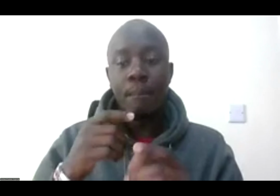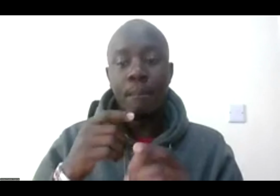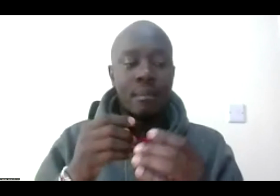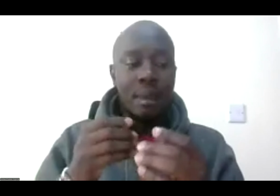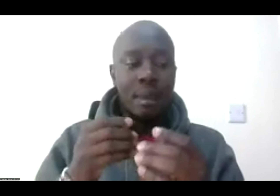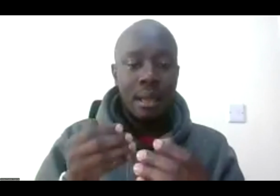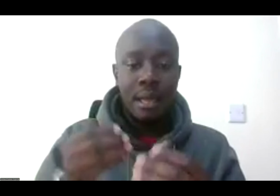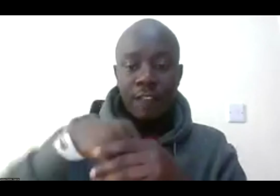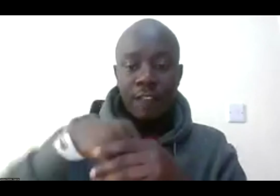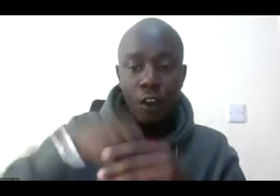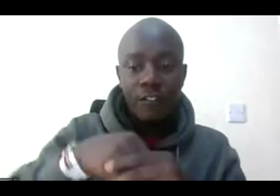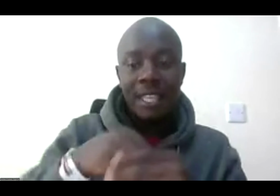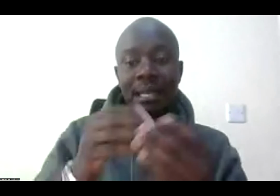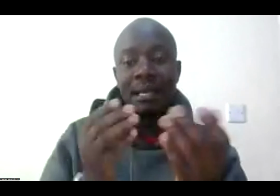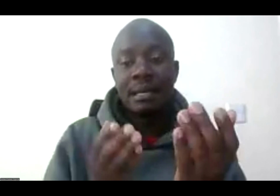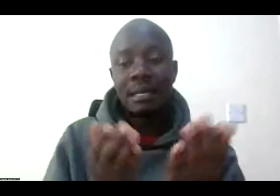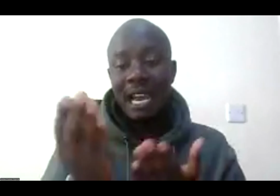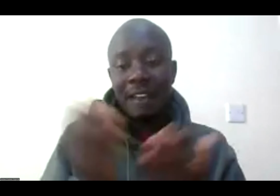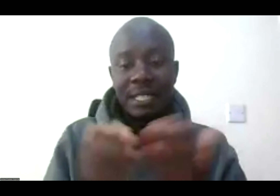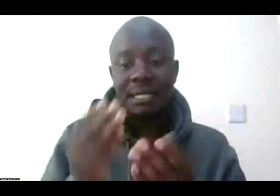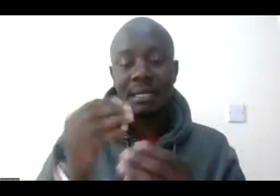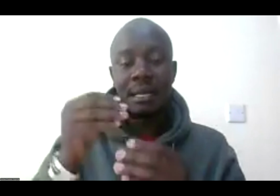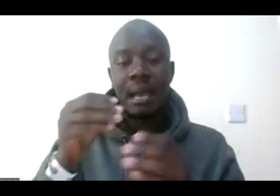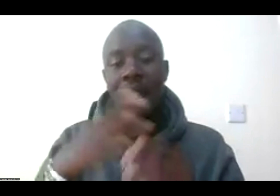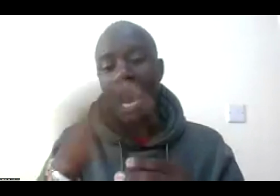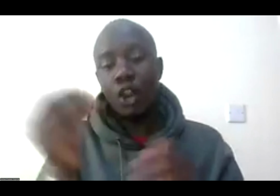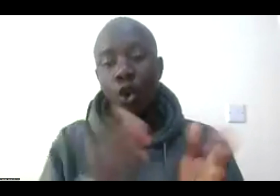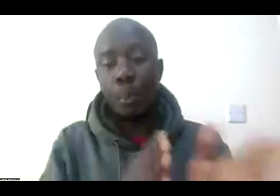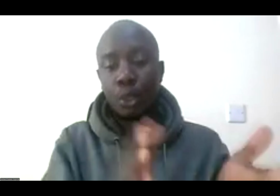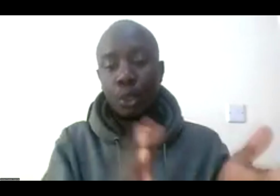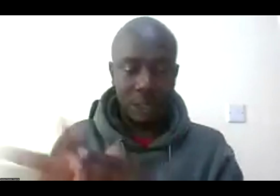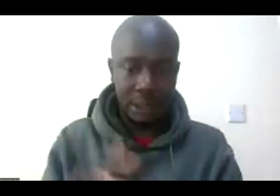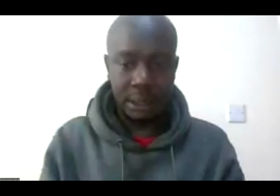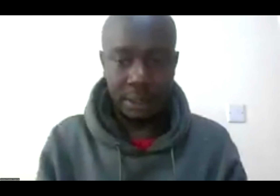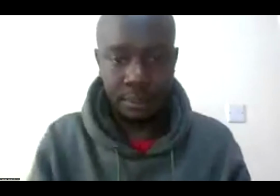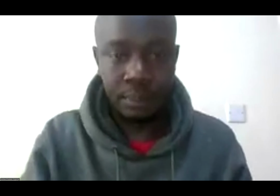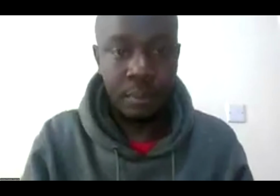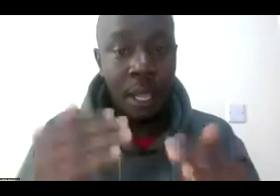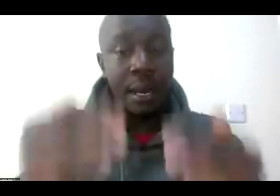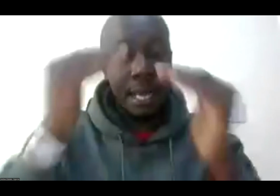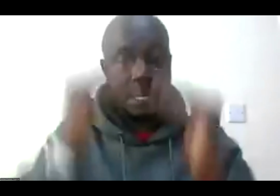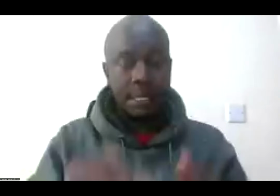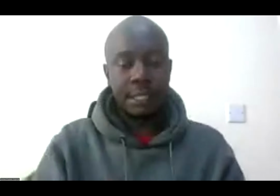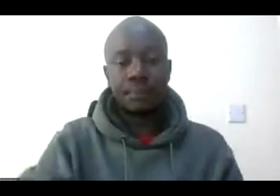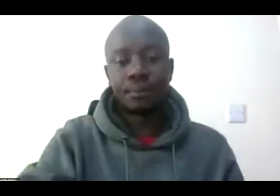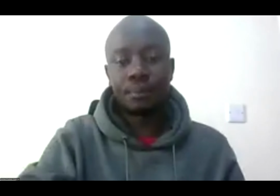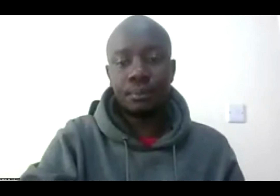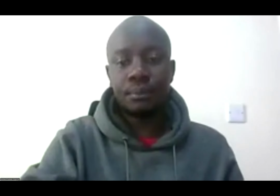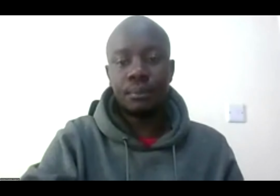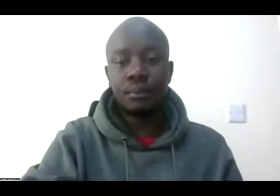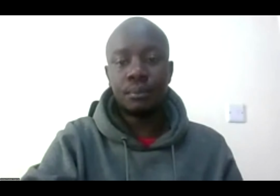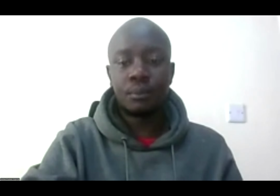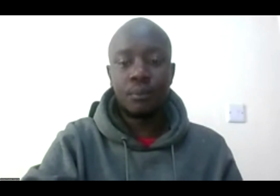So Signverse makes sure that deaf people are not excluded in terms of communications and also